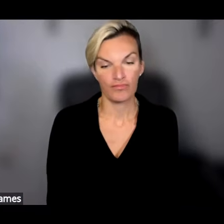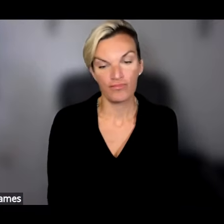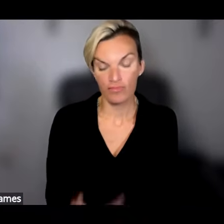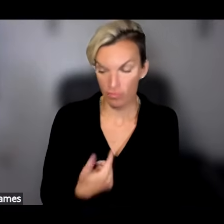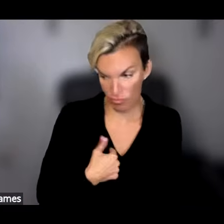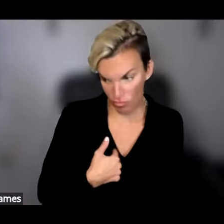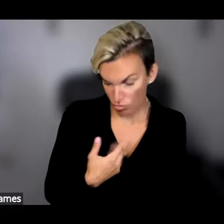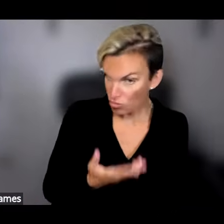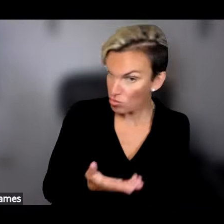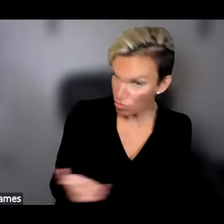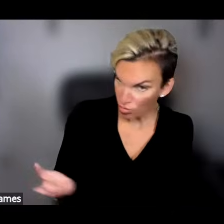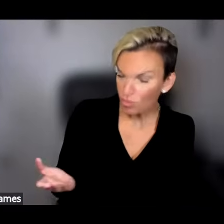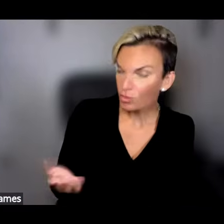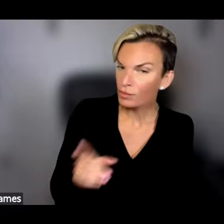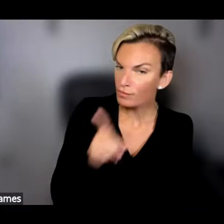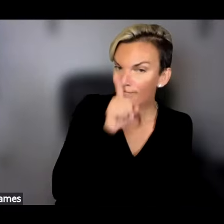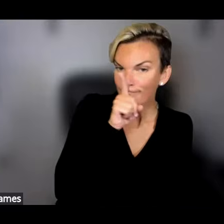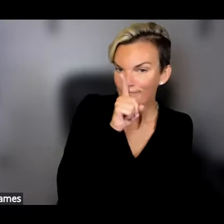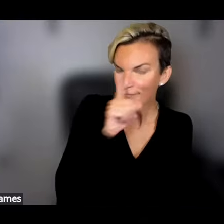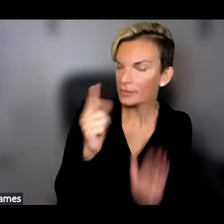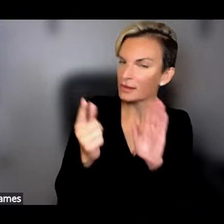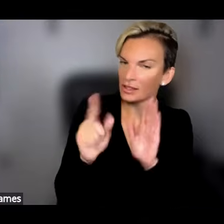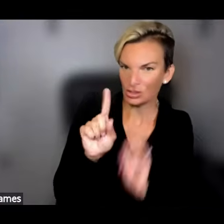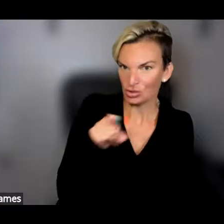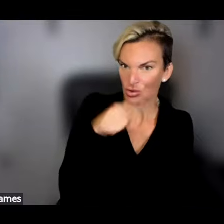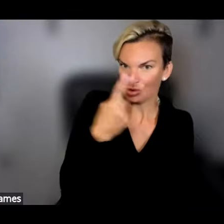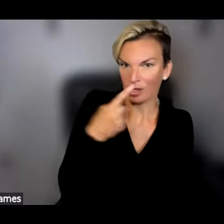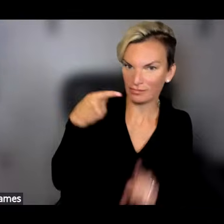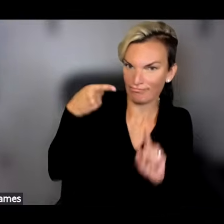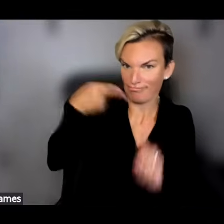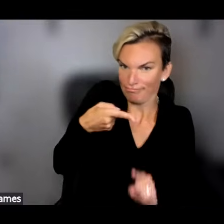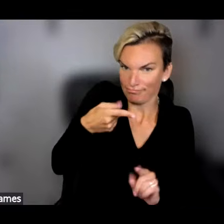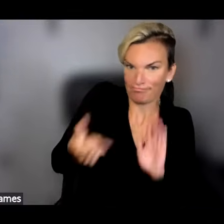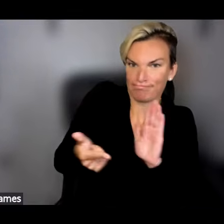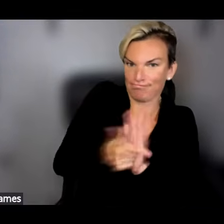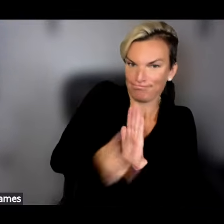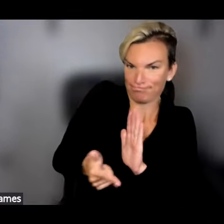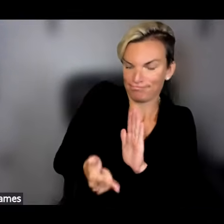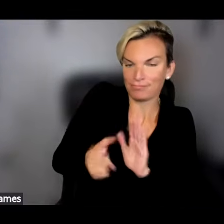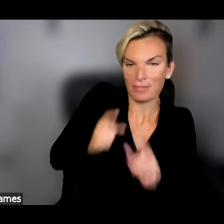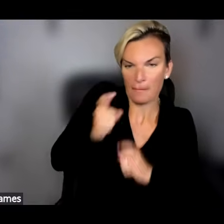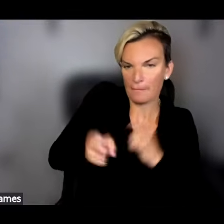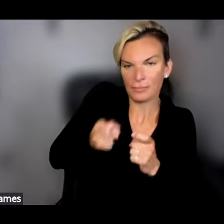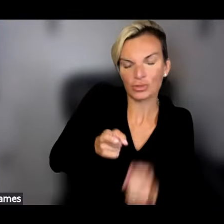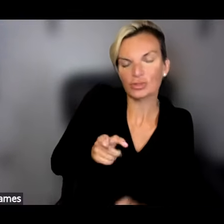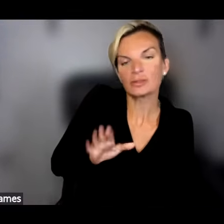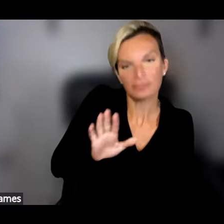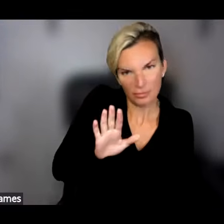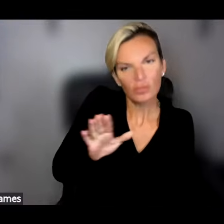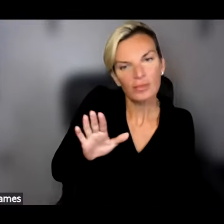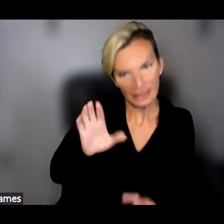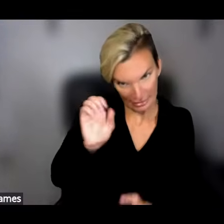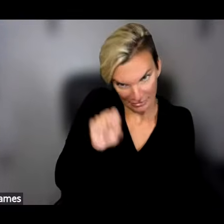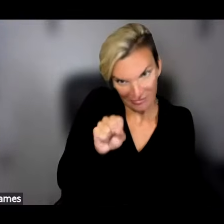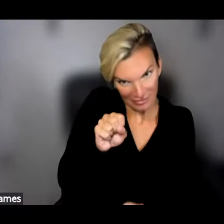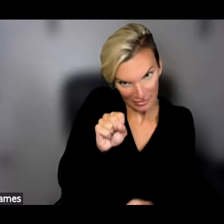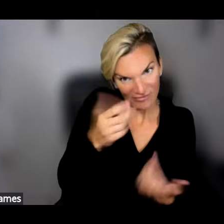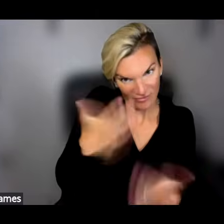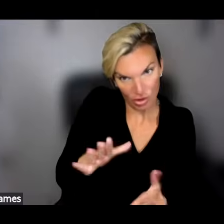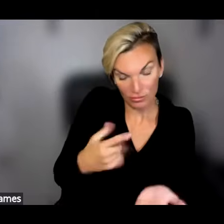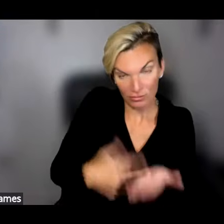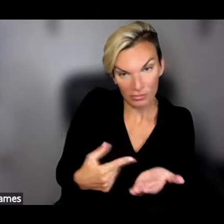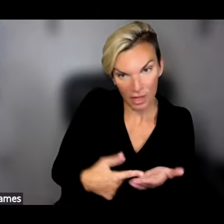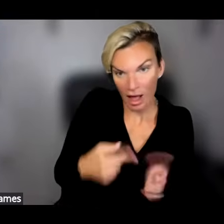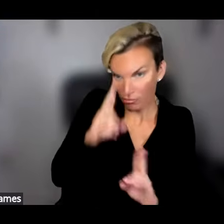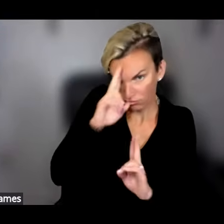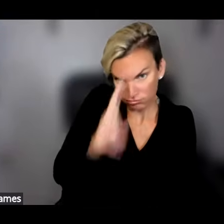just about prohibiting contributions. That's not what Director Brader wrote. What he wrote was prohibiting contributions. We've already discussed, and I've conceded that I